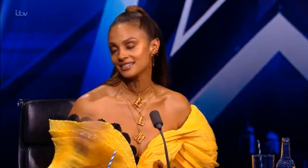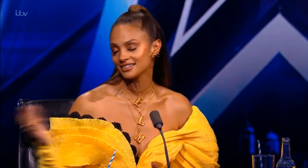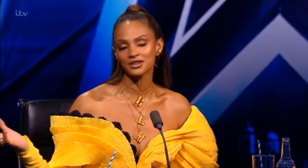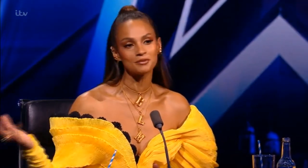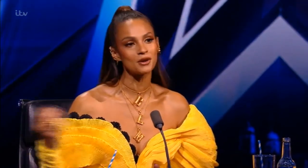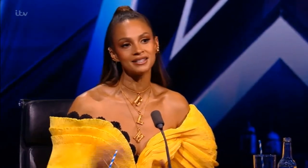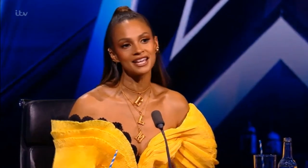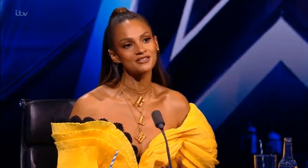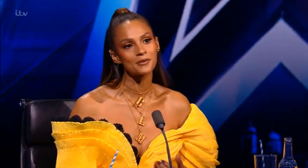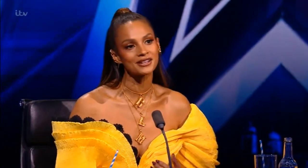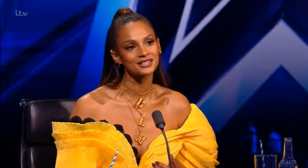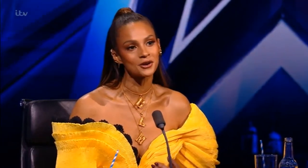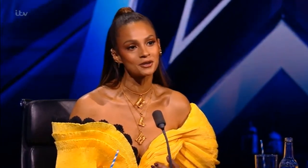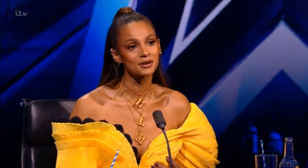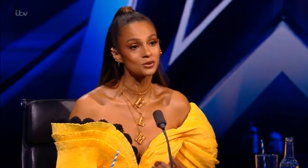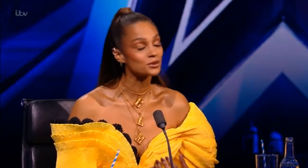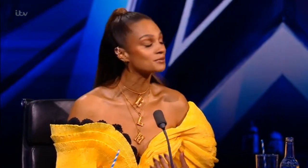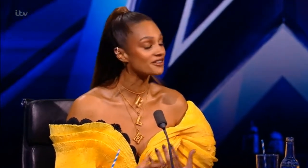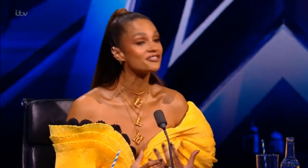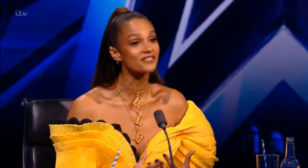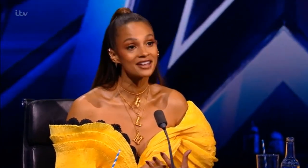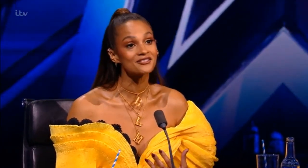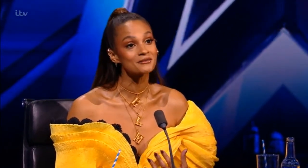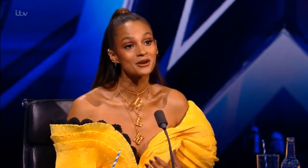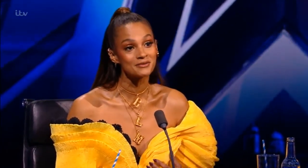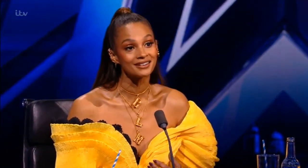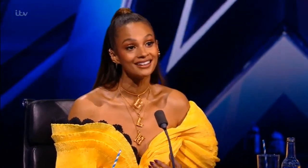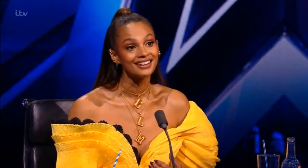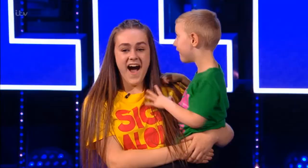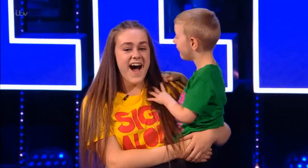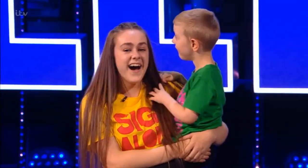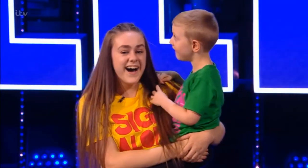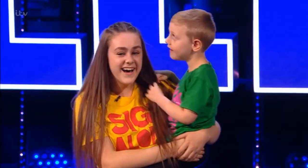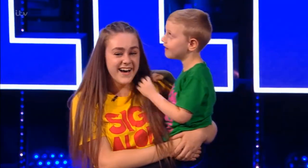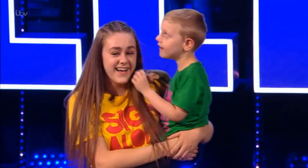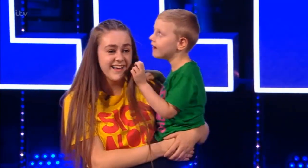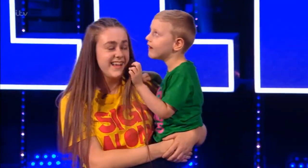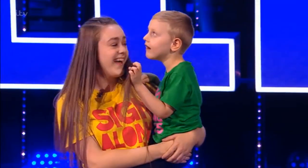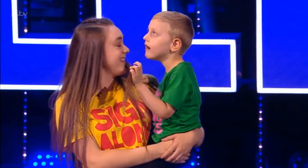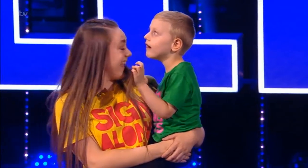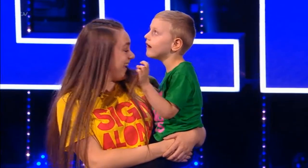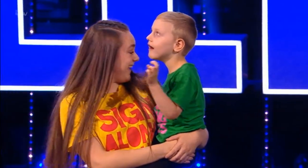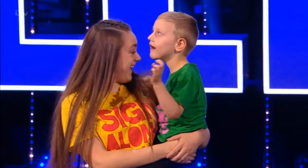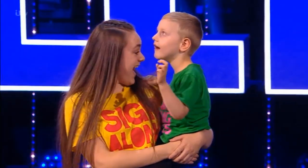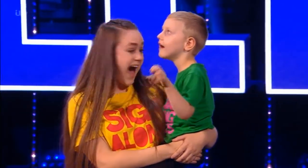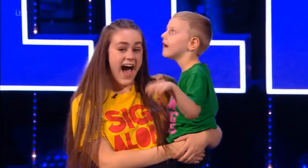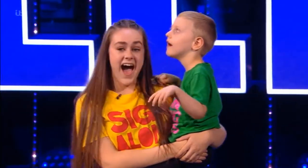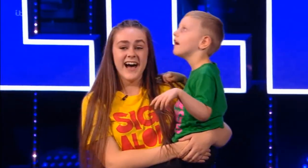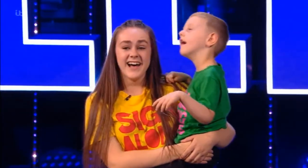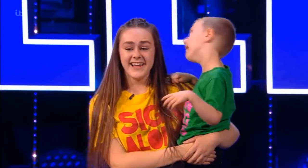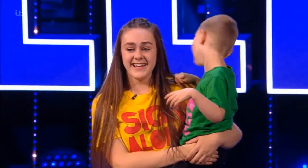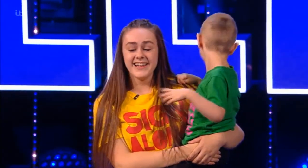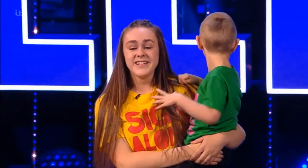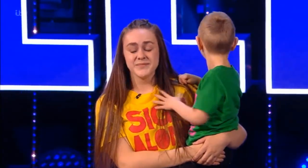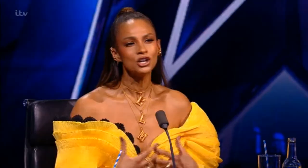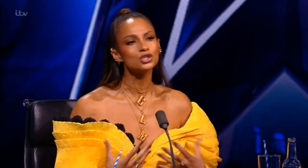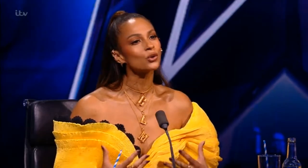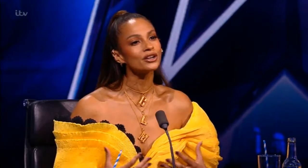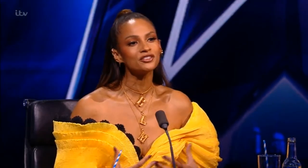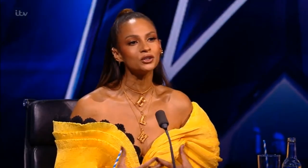know, the moment David pressed the golden buzzer was my favourite moment of the series because it just was so heartwarming and joyful